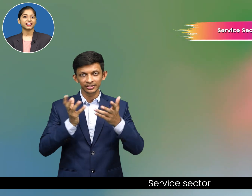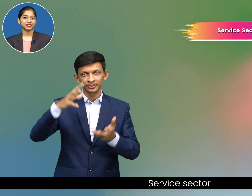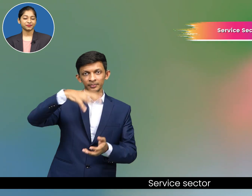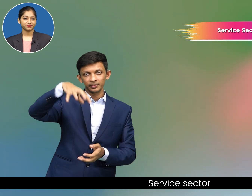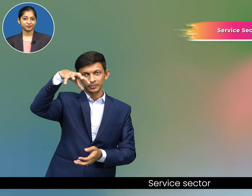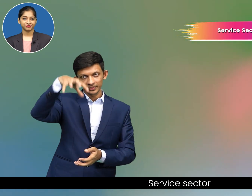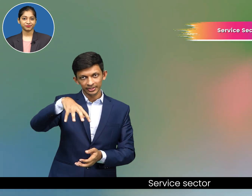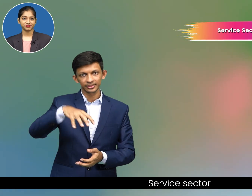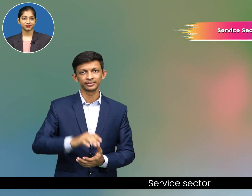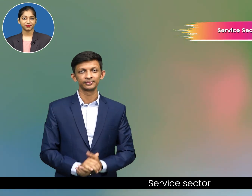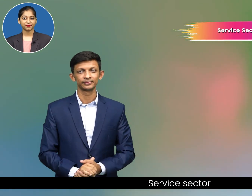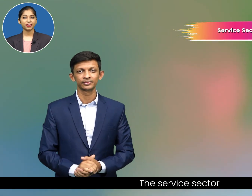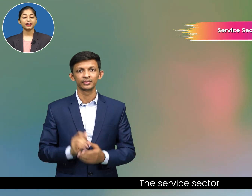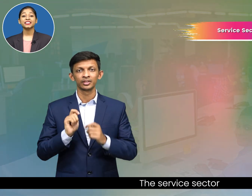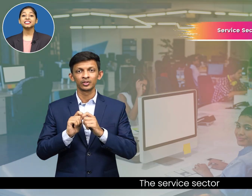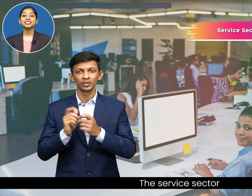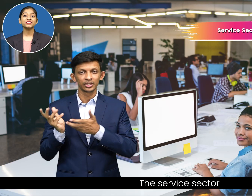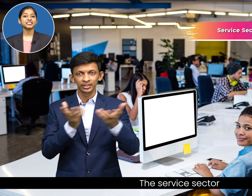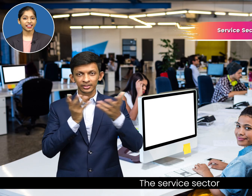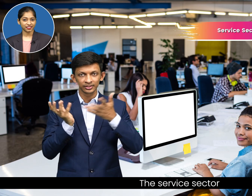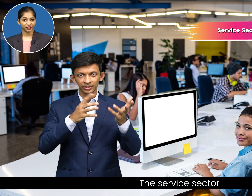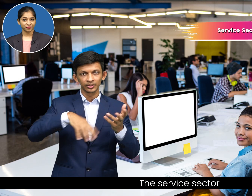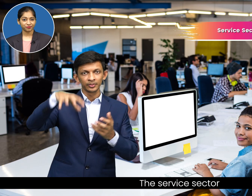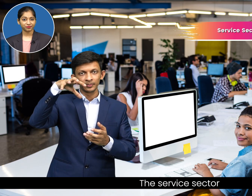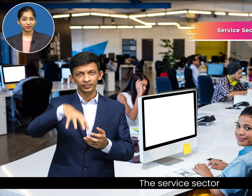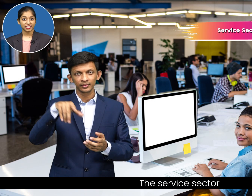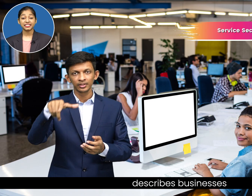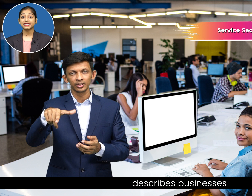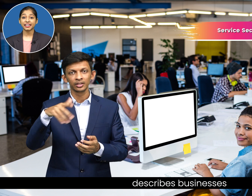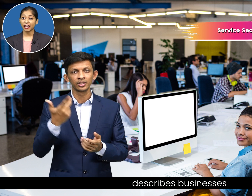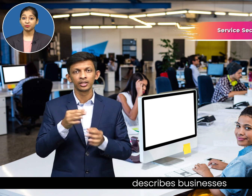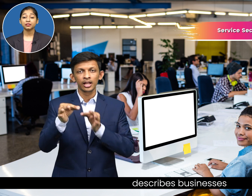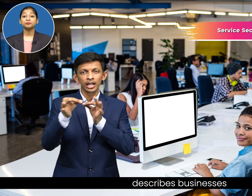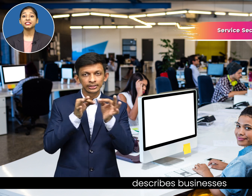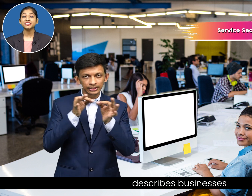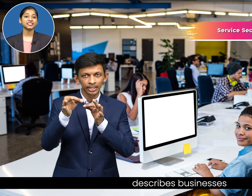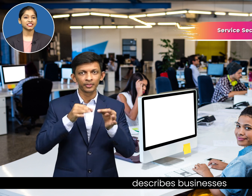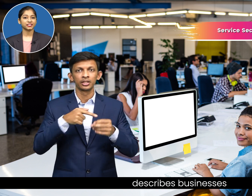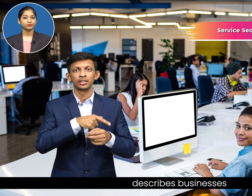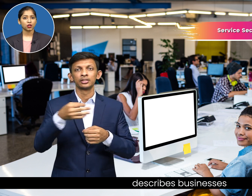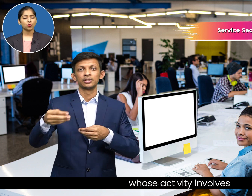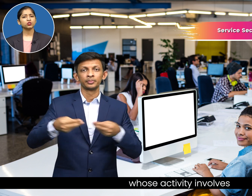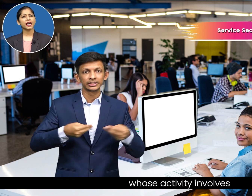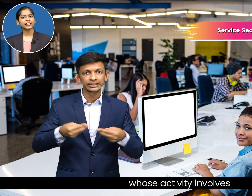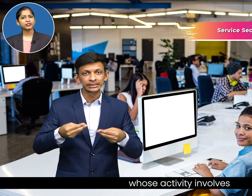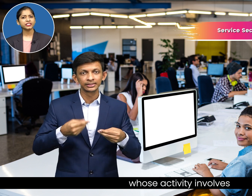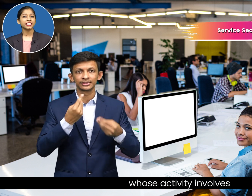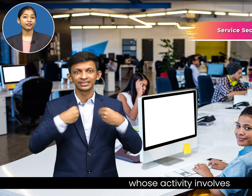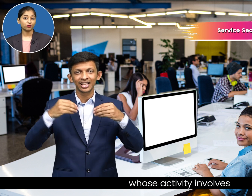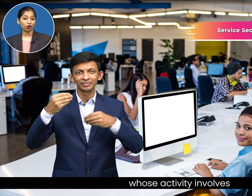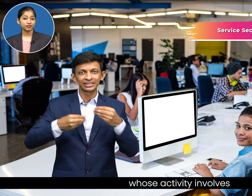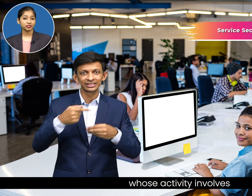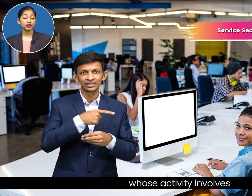Service sector: the service sector describes businesses whose